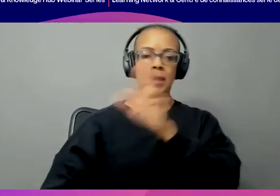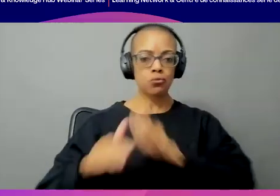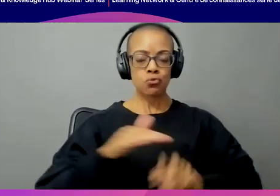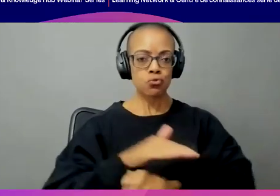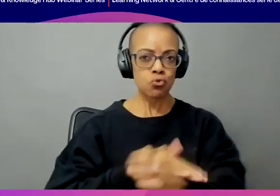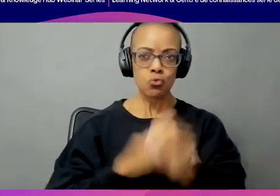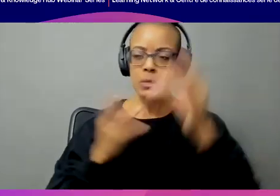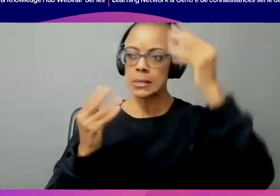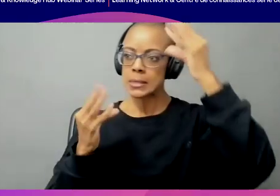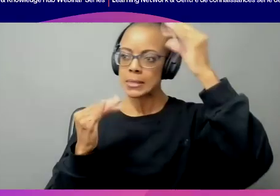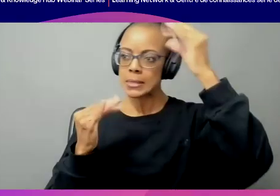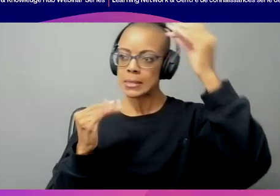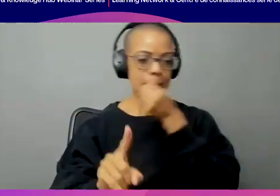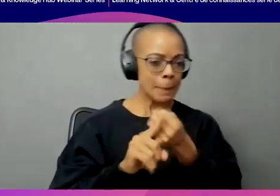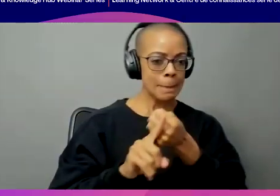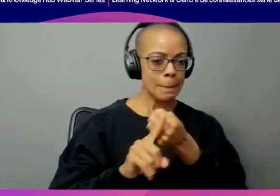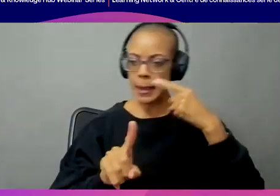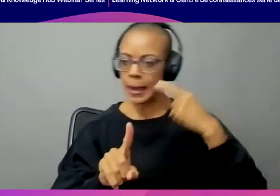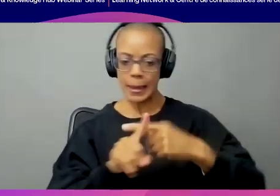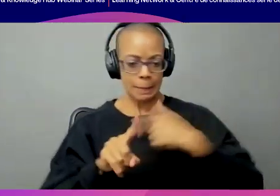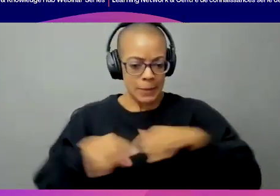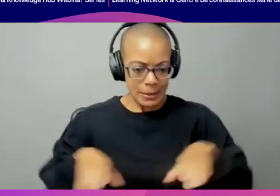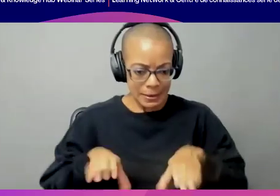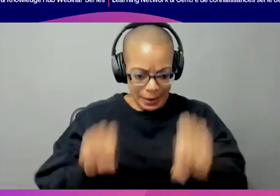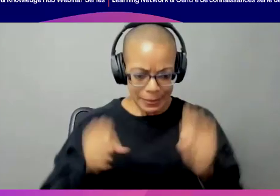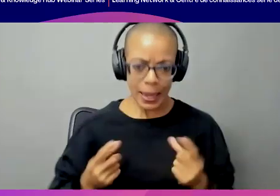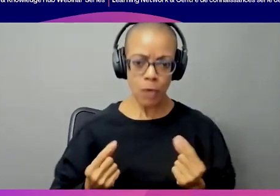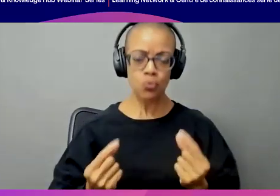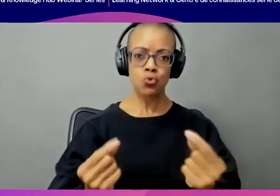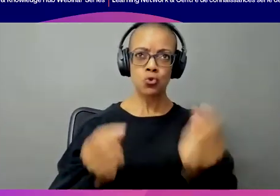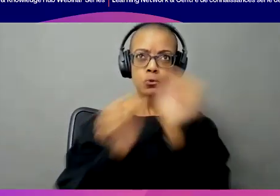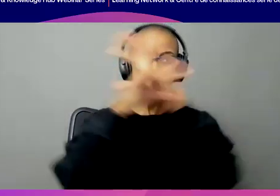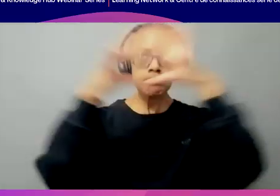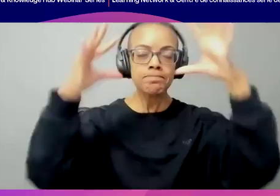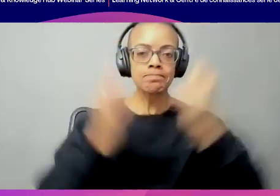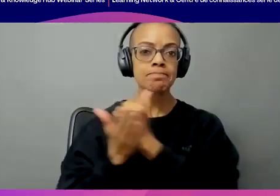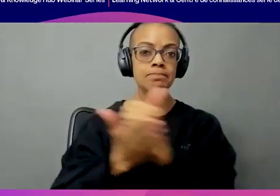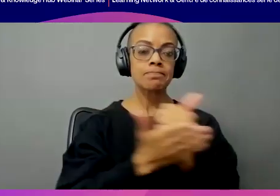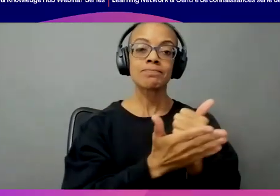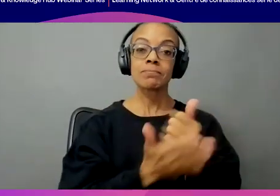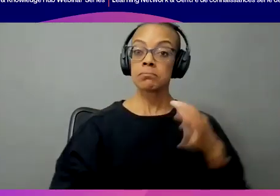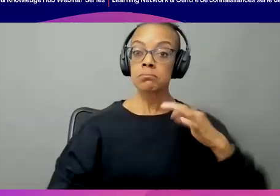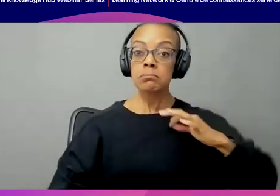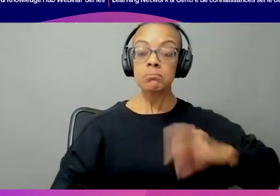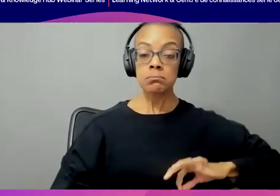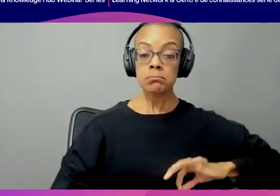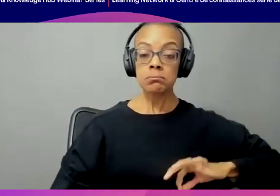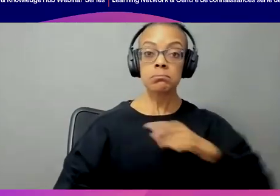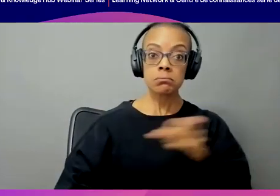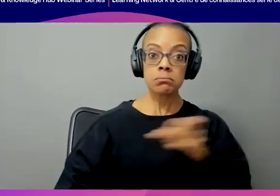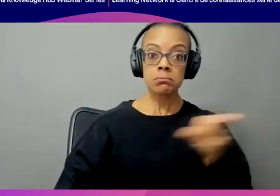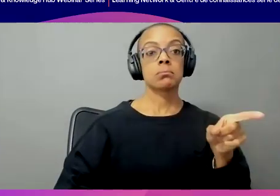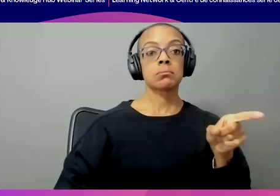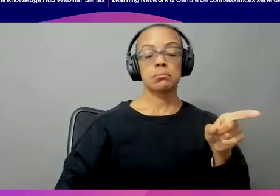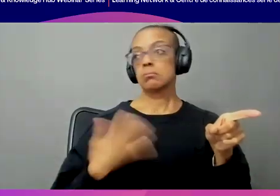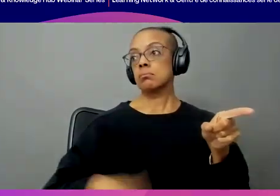they can have and what actions and agency they have. So some of the benefits for the women are clearly